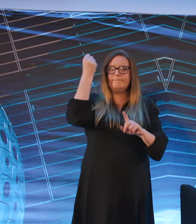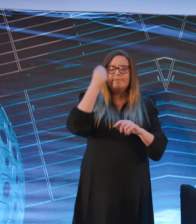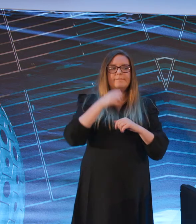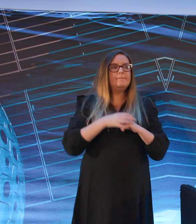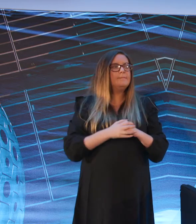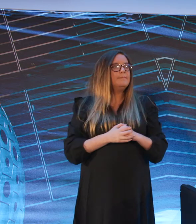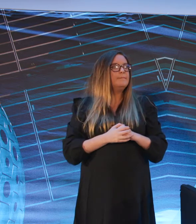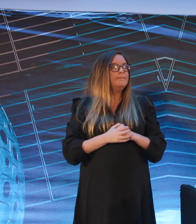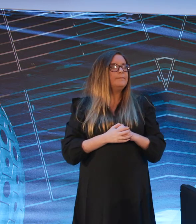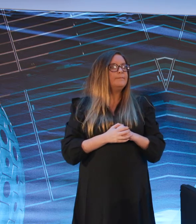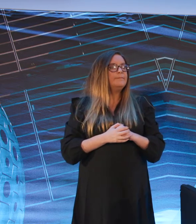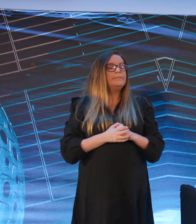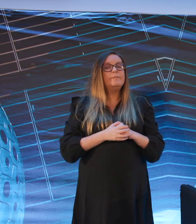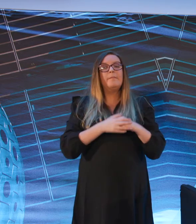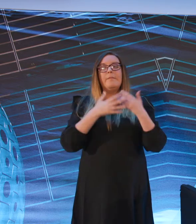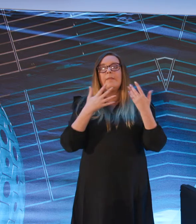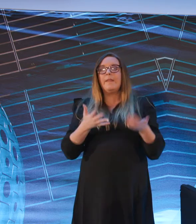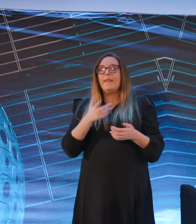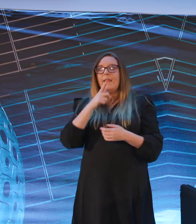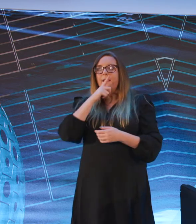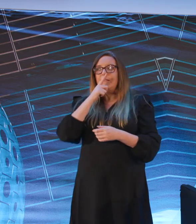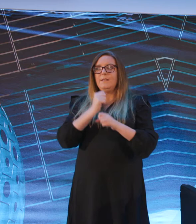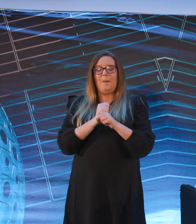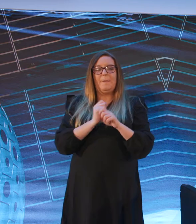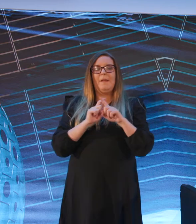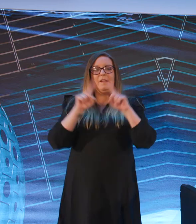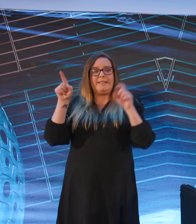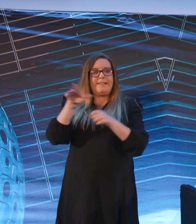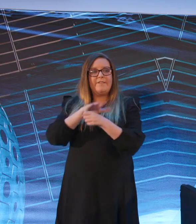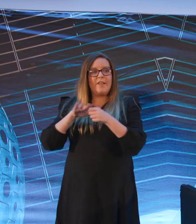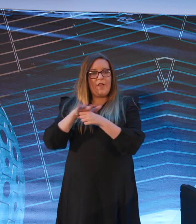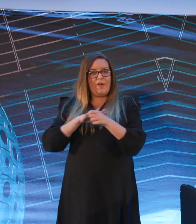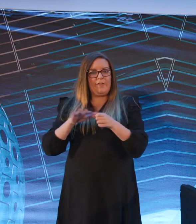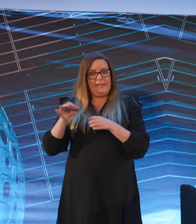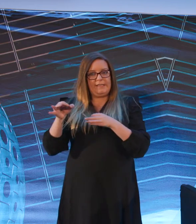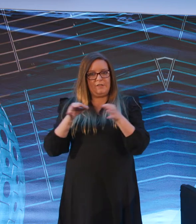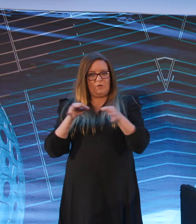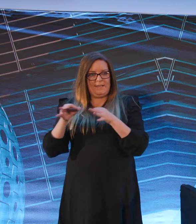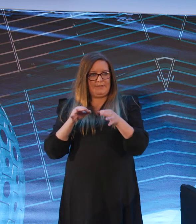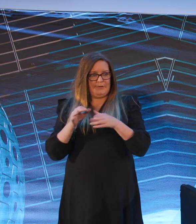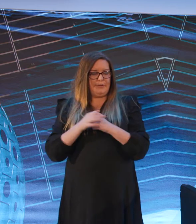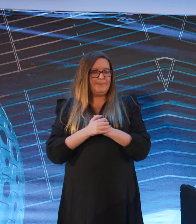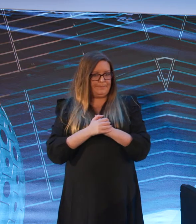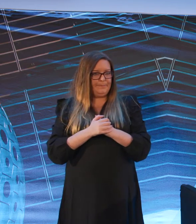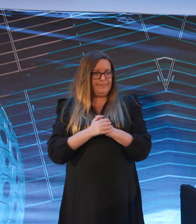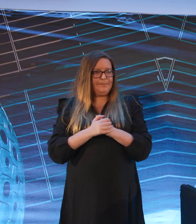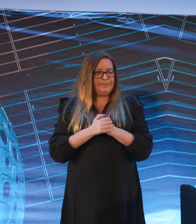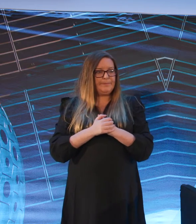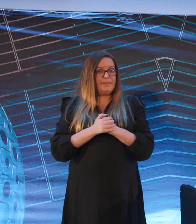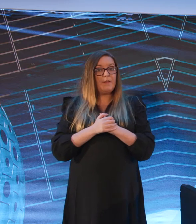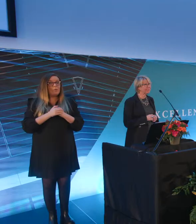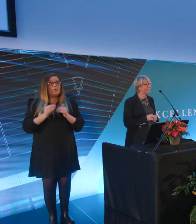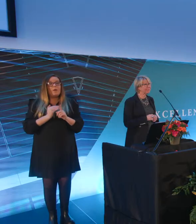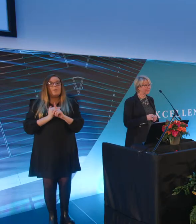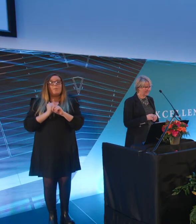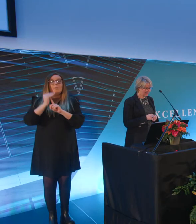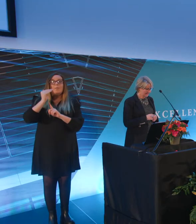Let me now turn to another area of focus in our strategy, that is to advance student learning.